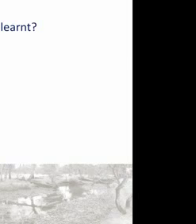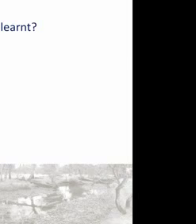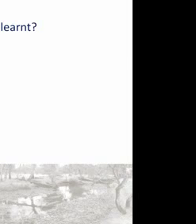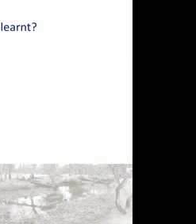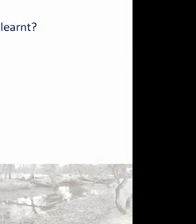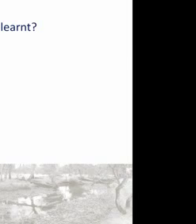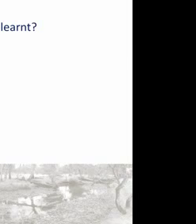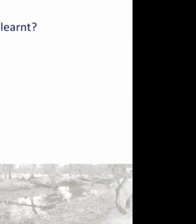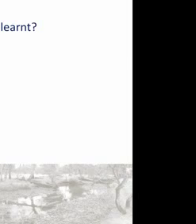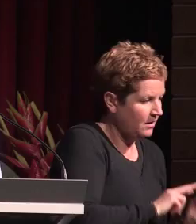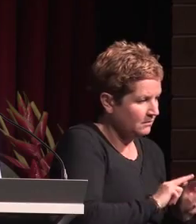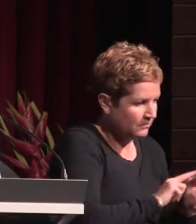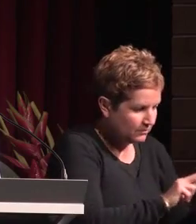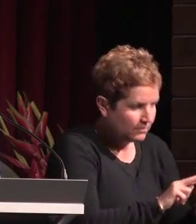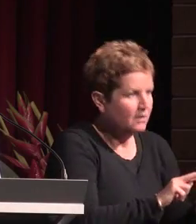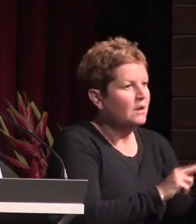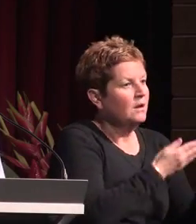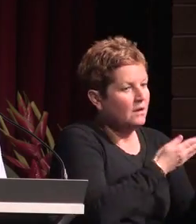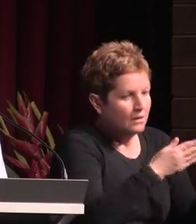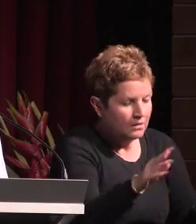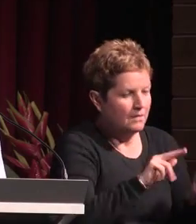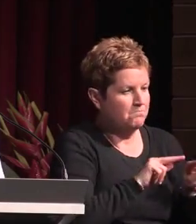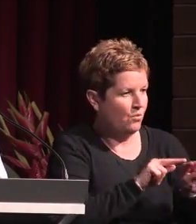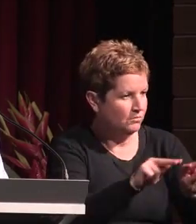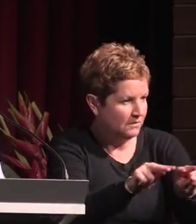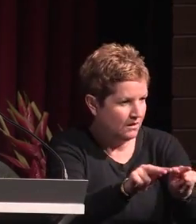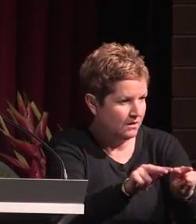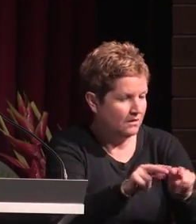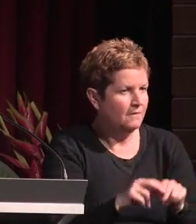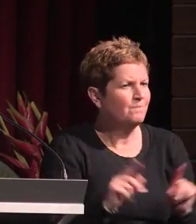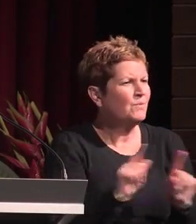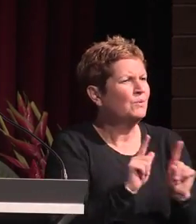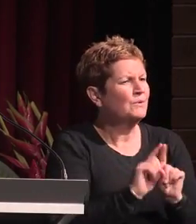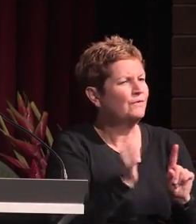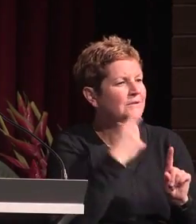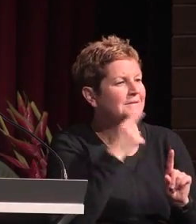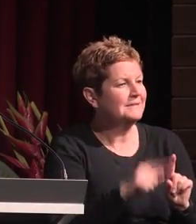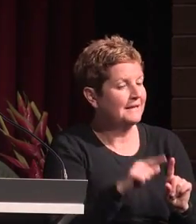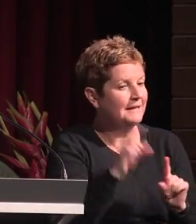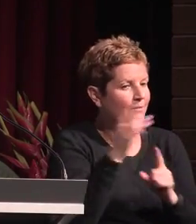program during your projects is really important. And of course, as I just mentioned, the